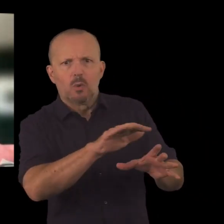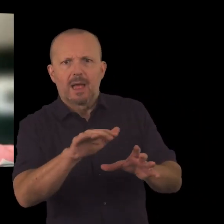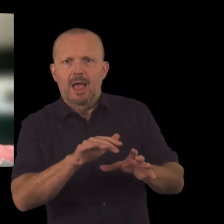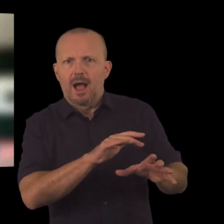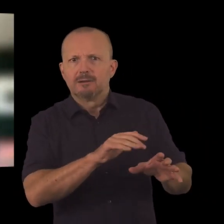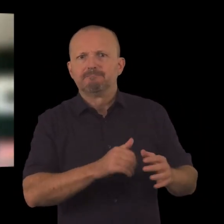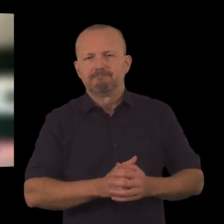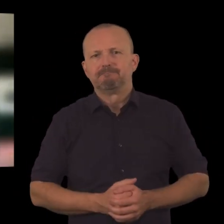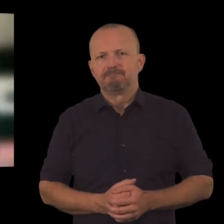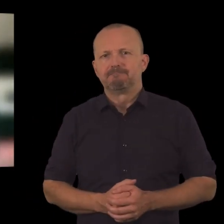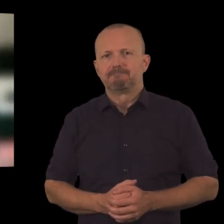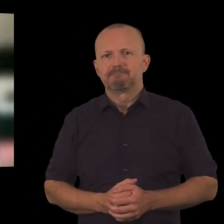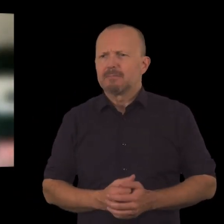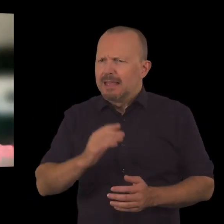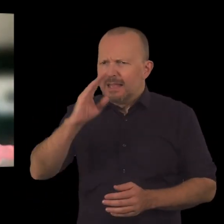met before, Janet.